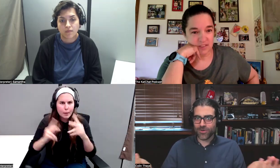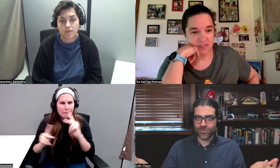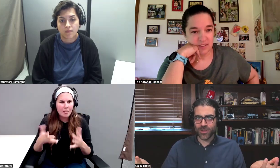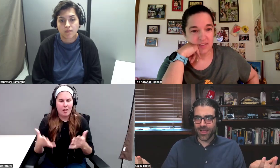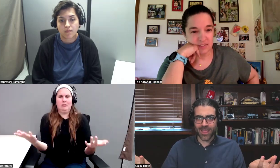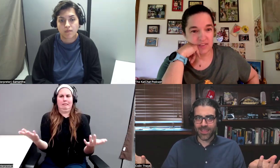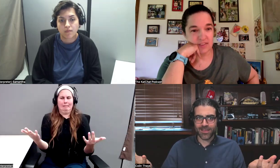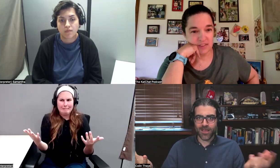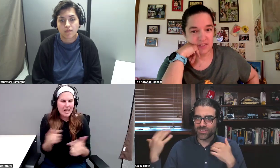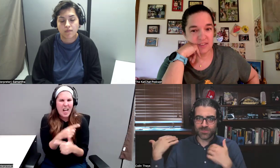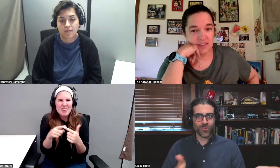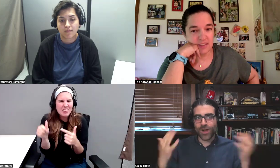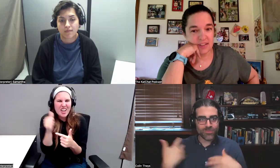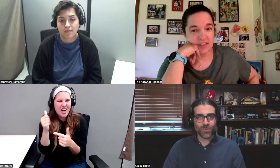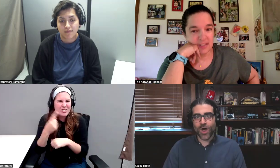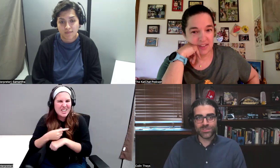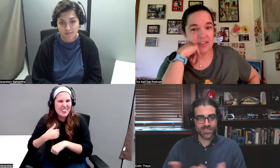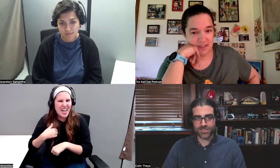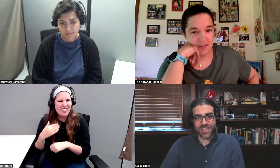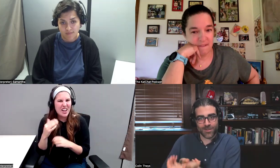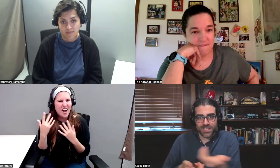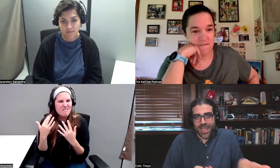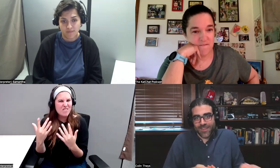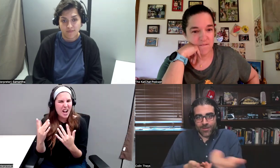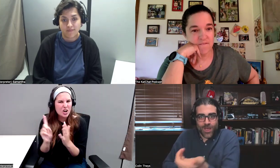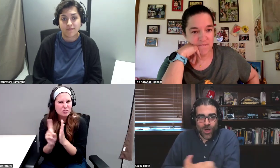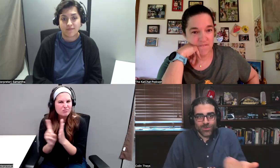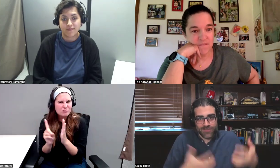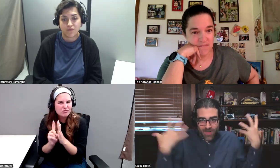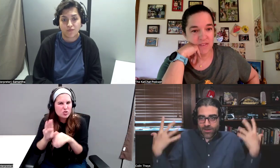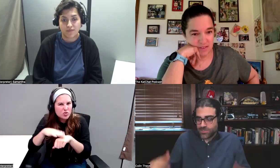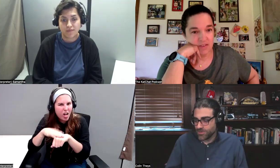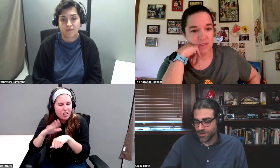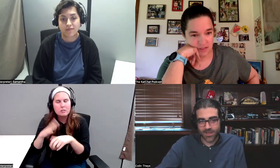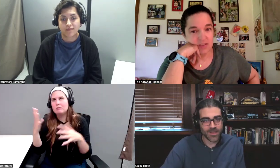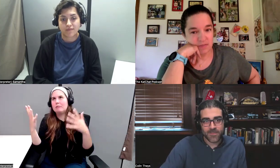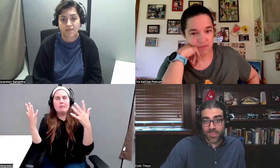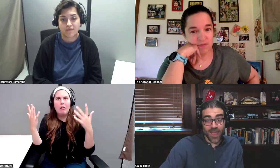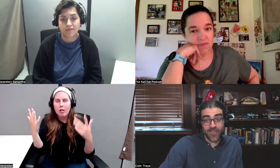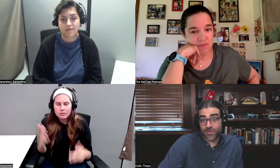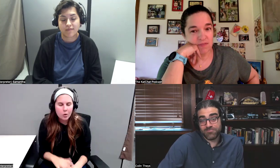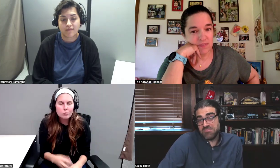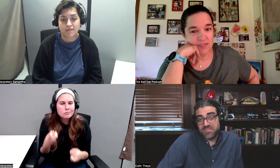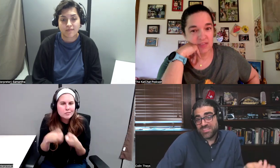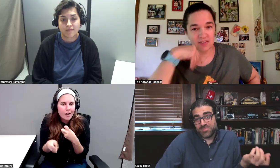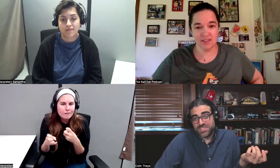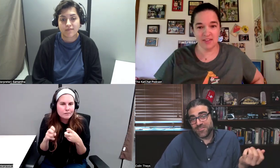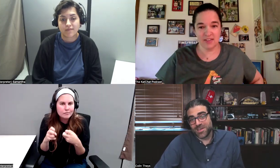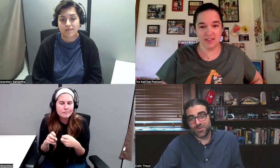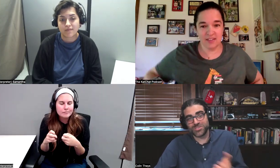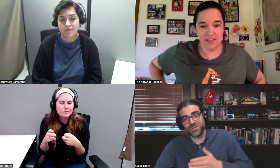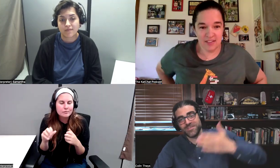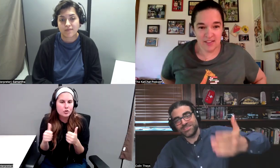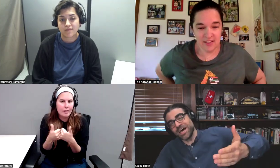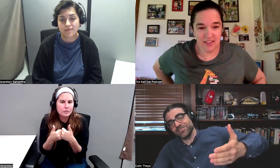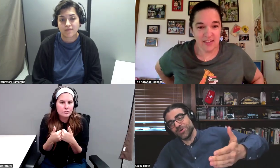fire drill, and like it was just people running through with hoses. In our set, there was a guy in there with a hose and a fire suit, and then you even simple stuff. You're